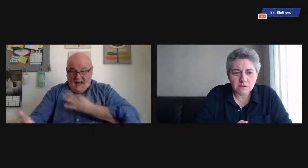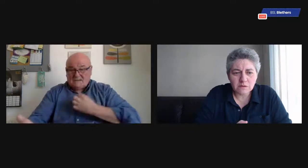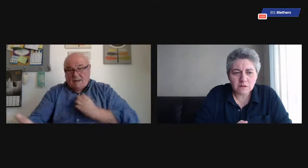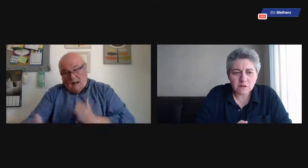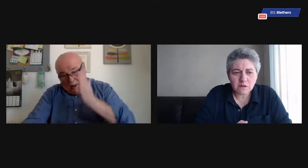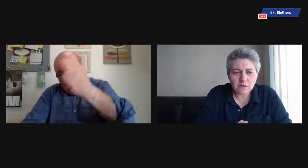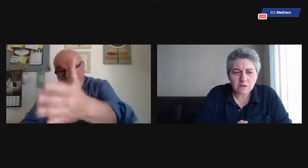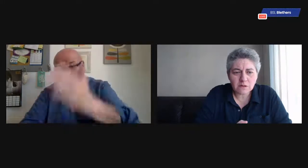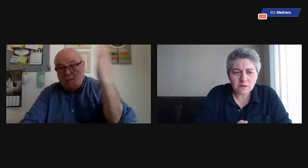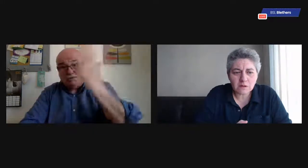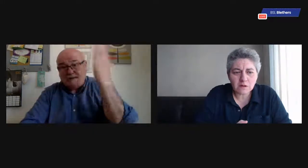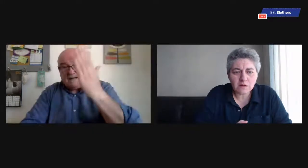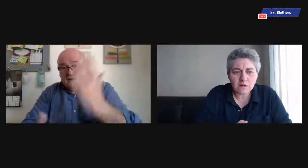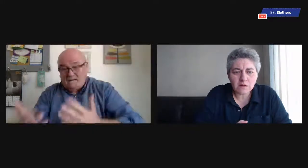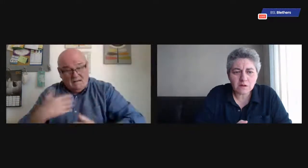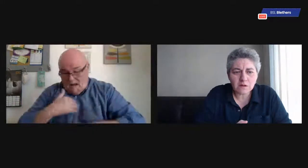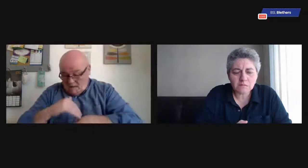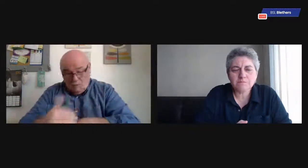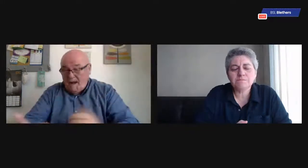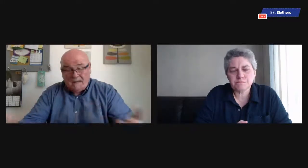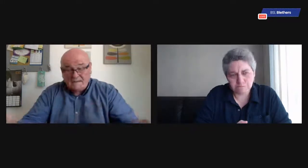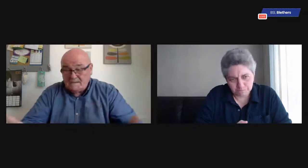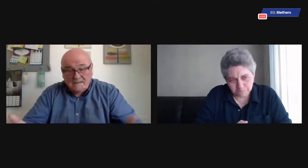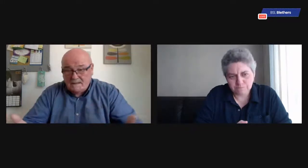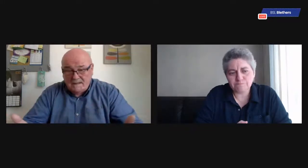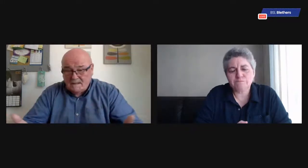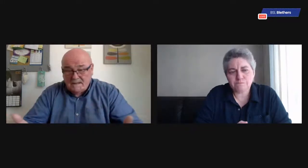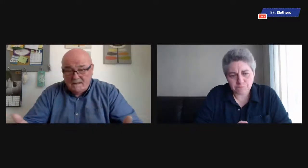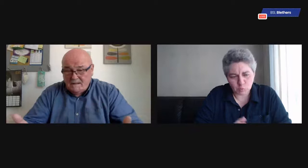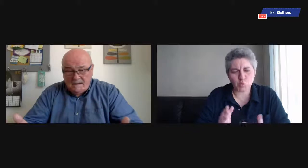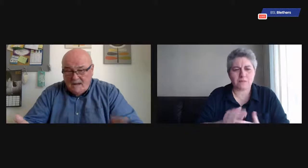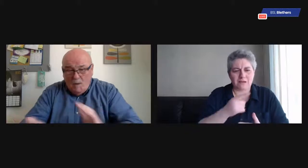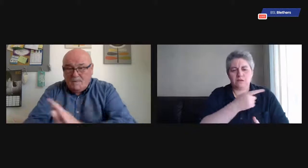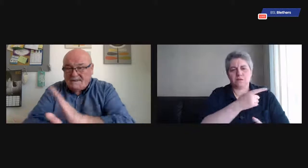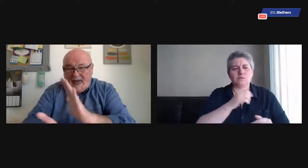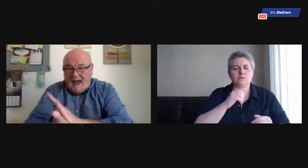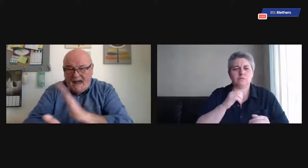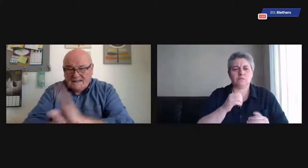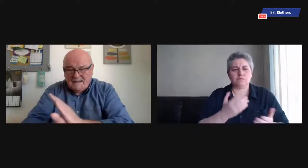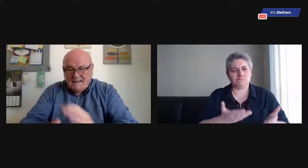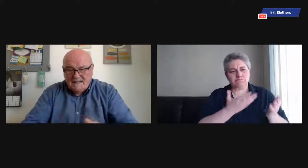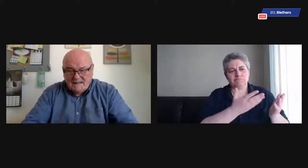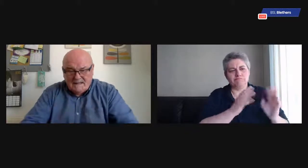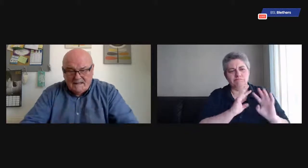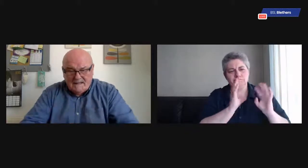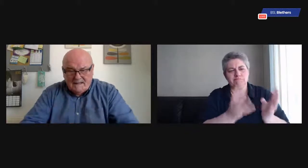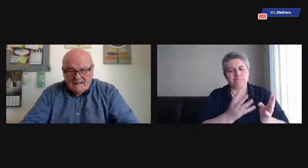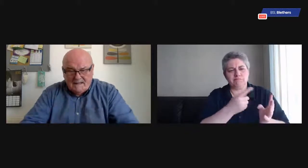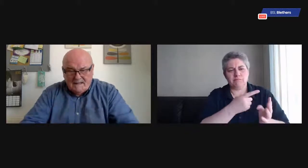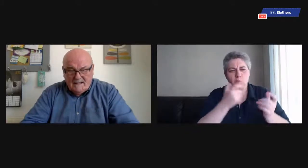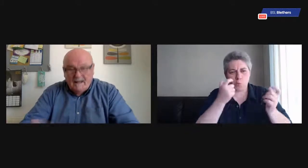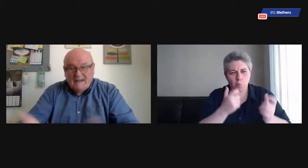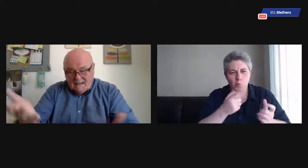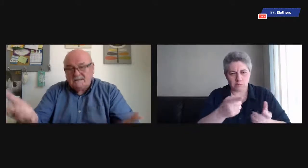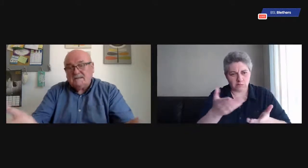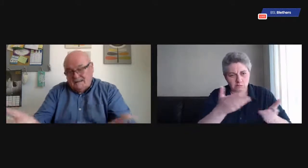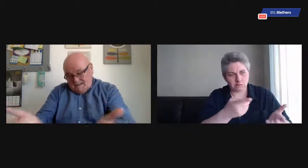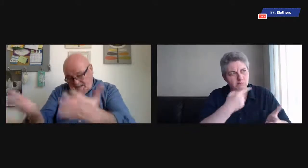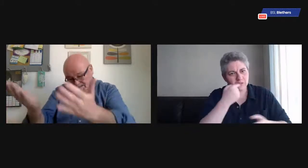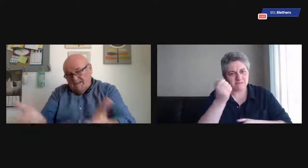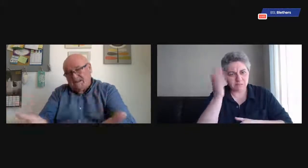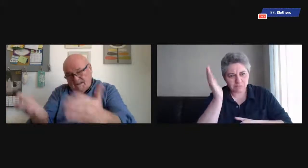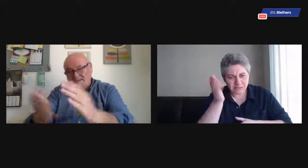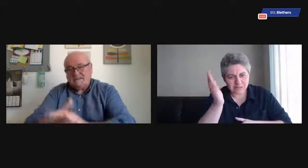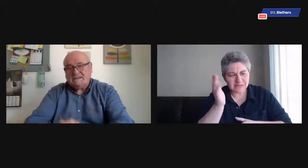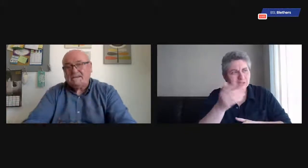just say, ask me to go and I'll come and give a presentation. I would not mind. I'd be delighted to do